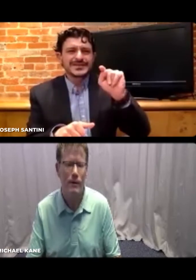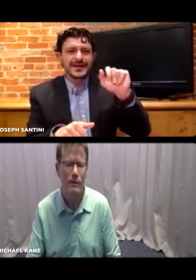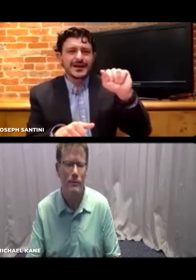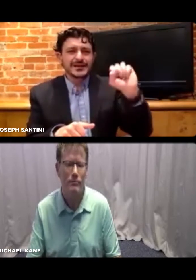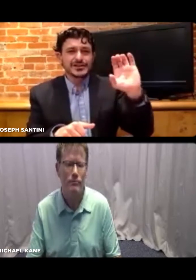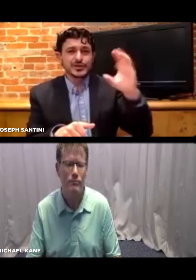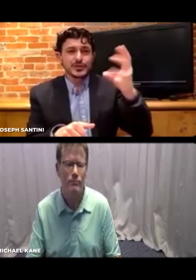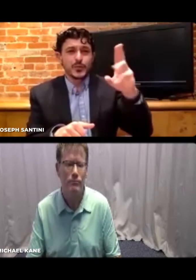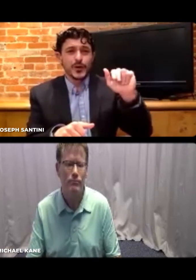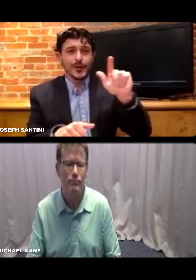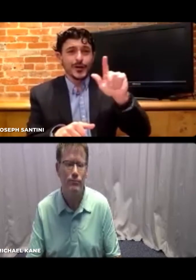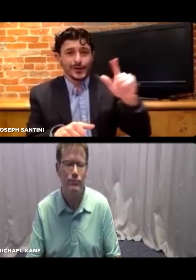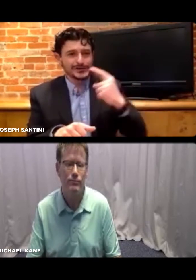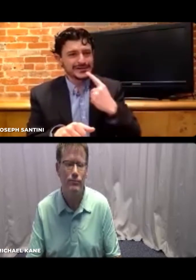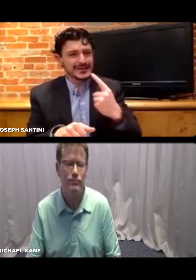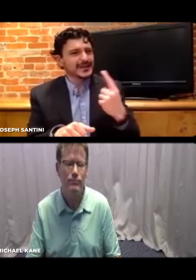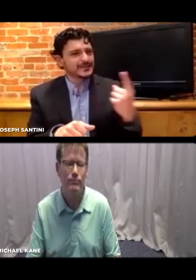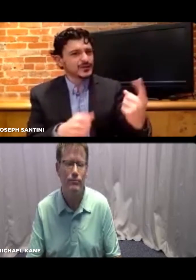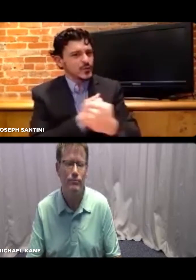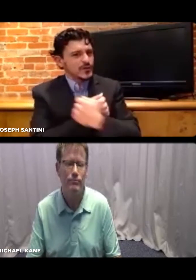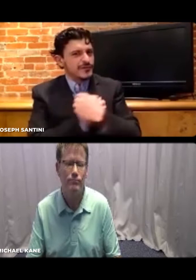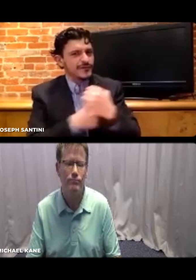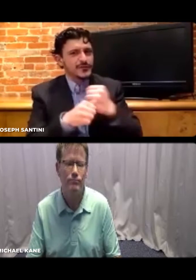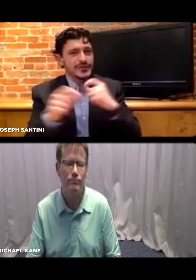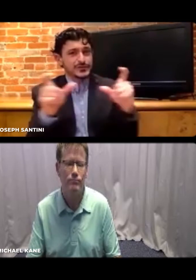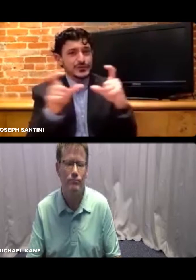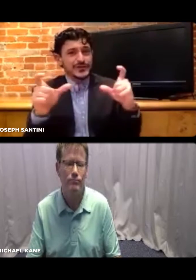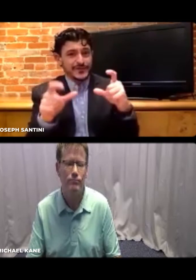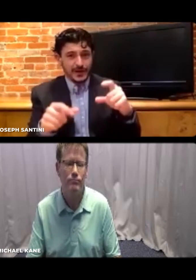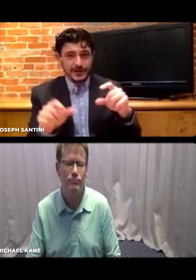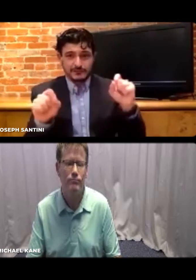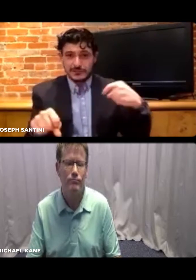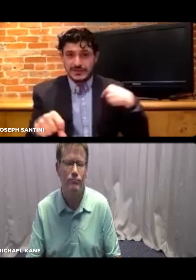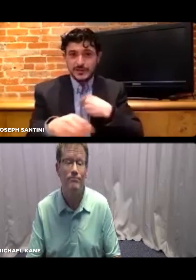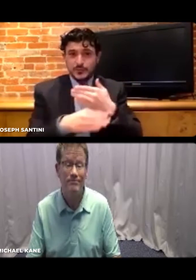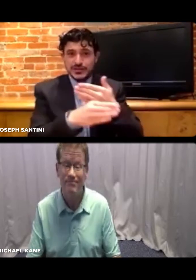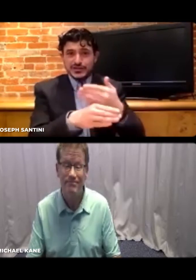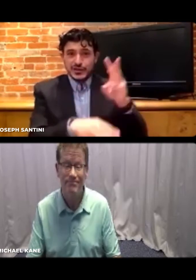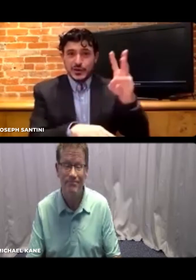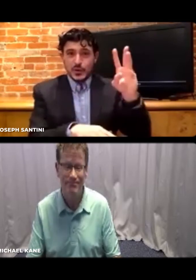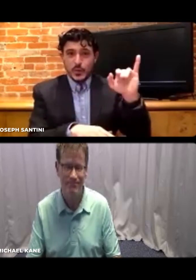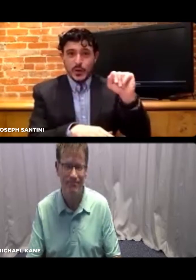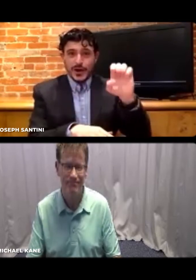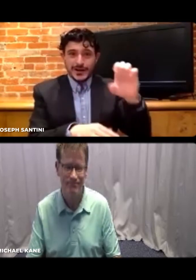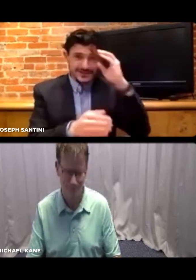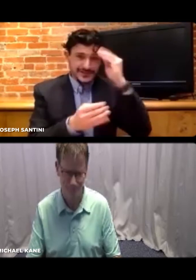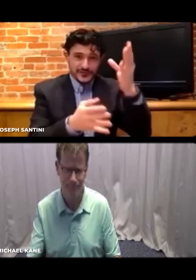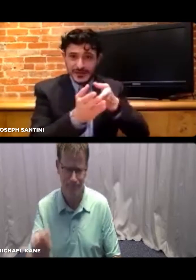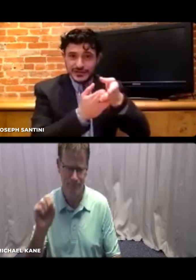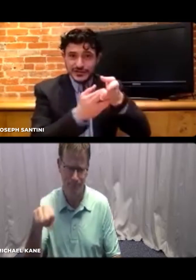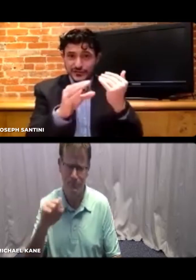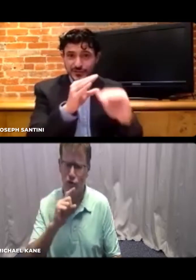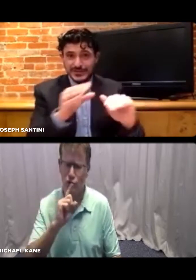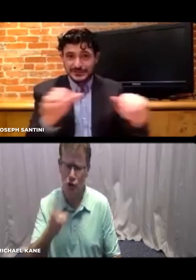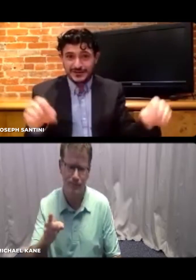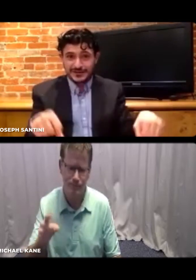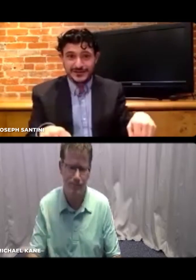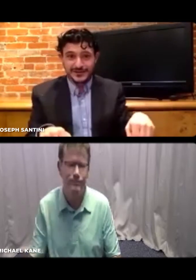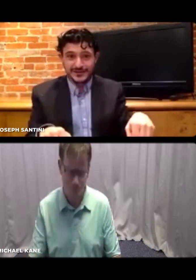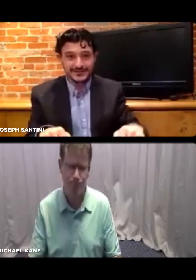Brita Schwal has a question saying, I'd love to get certified. Can you share that WISE certification